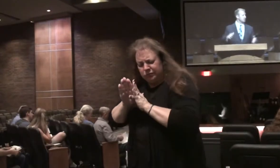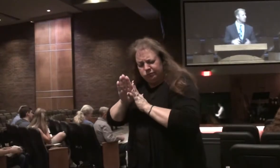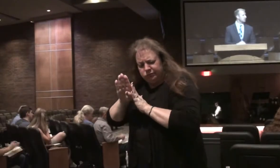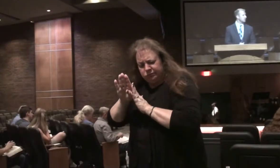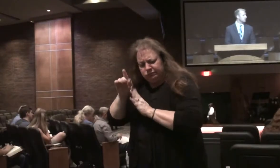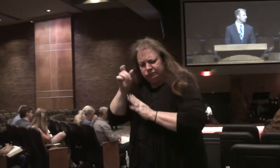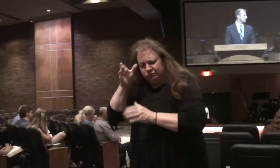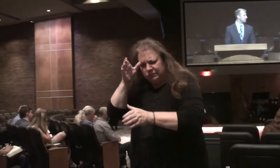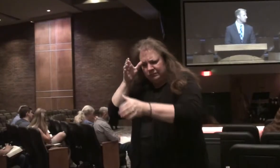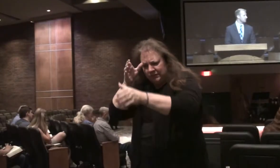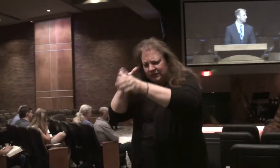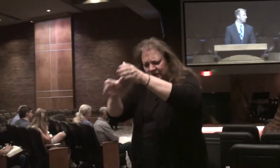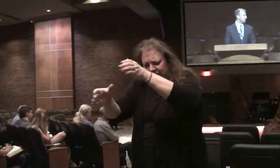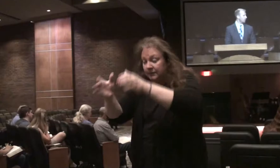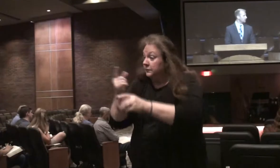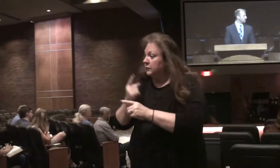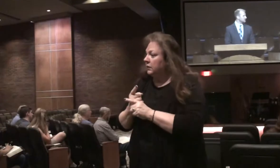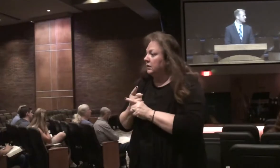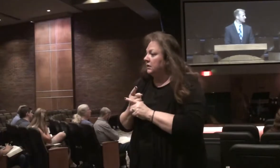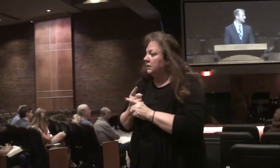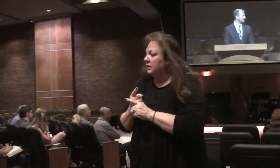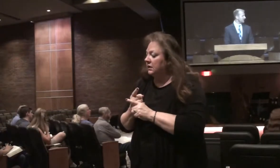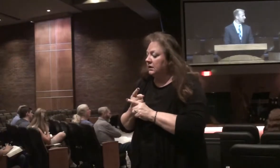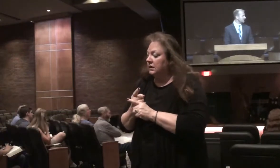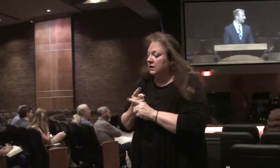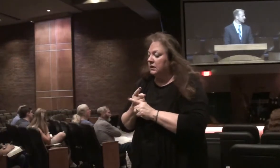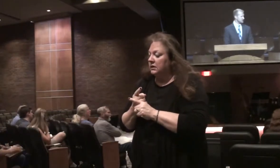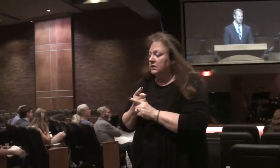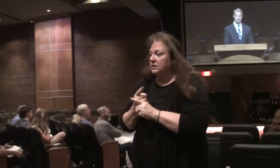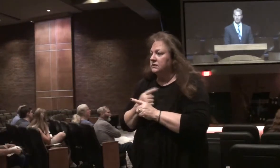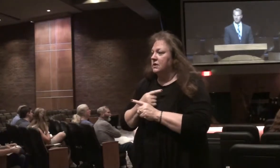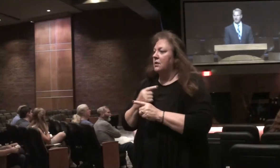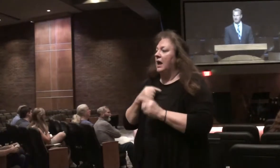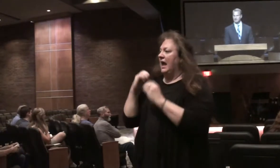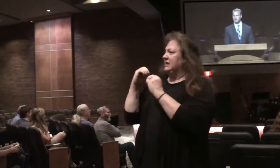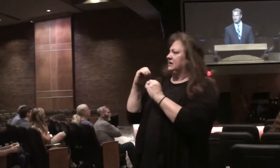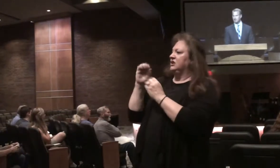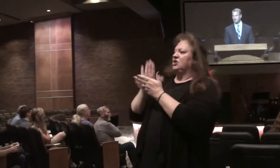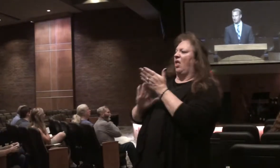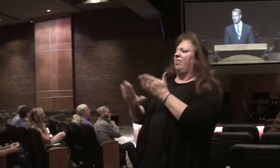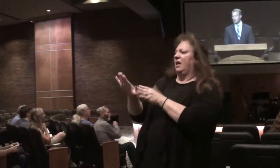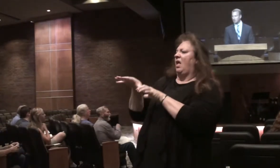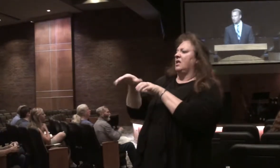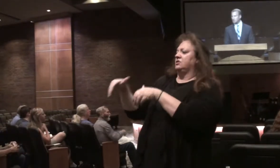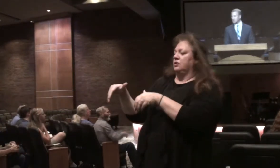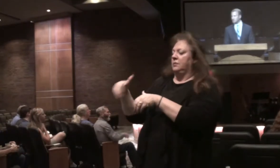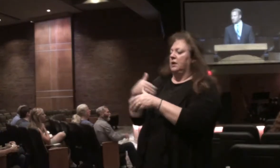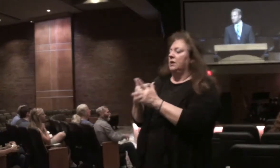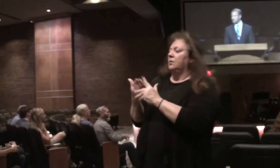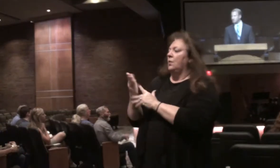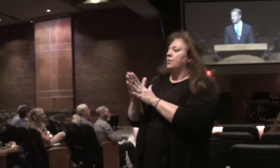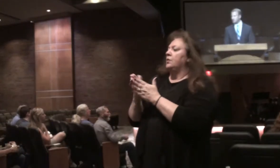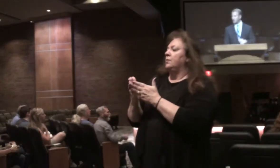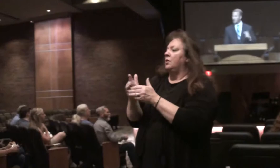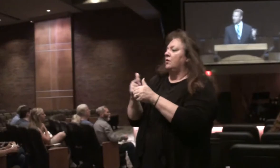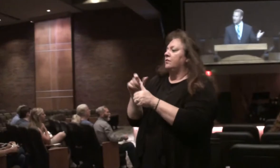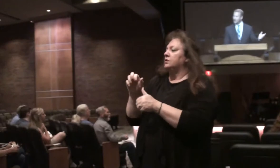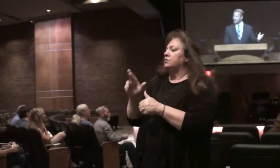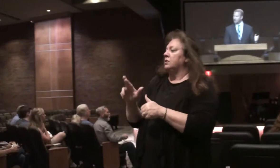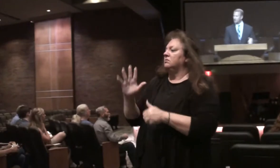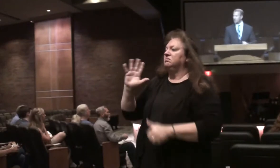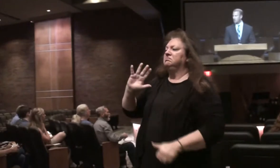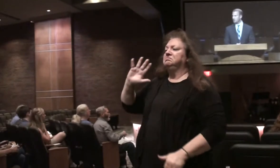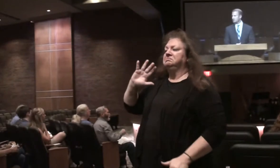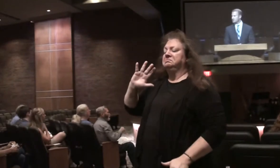understanding more and more and more. One of us to teach the Alpha Omega Sunday School class, and we're going through the book of 1 Corinthians. And a while